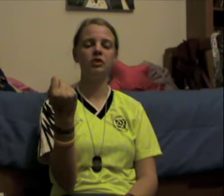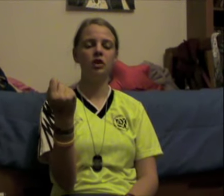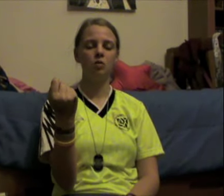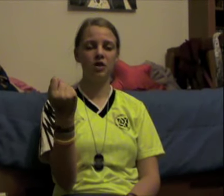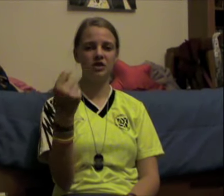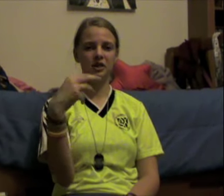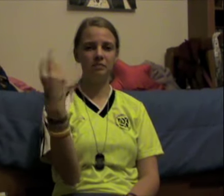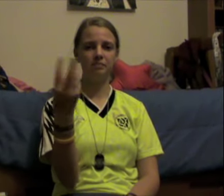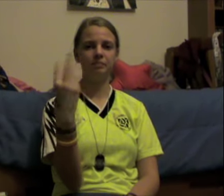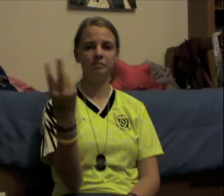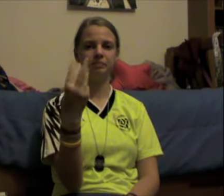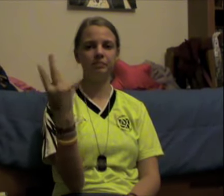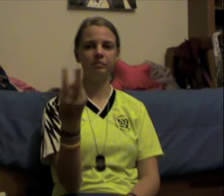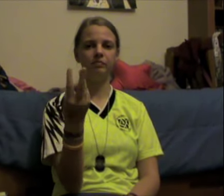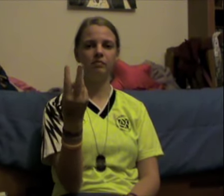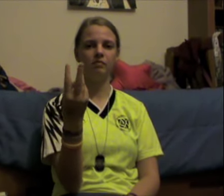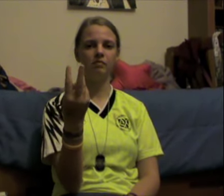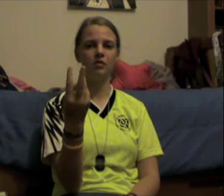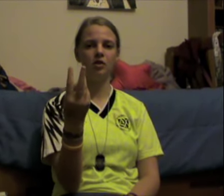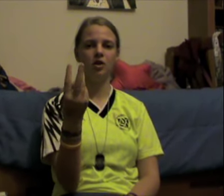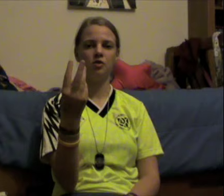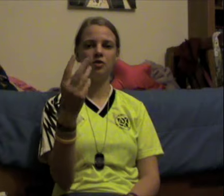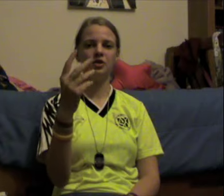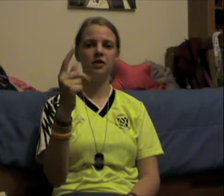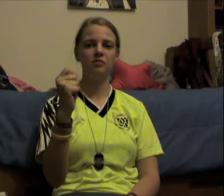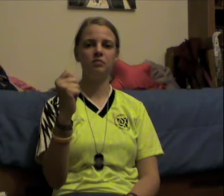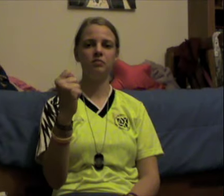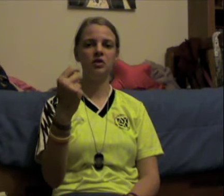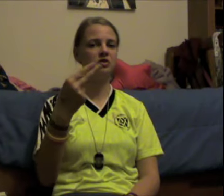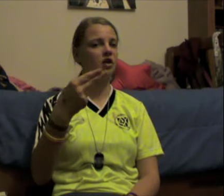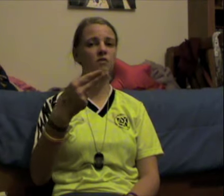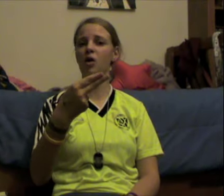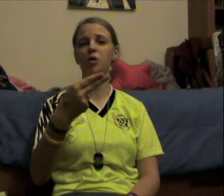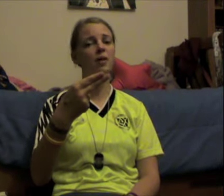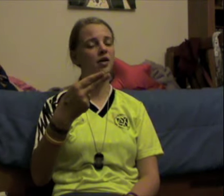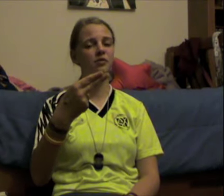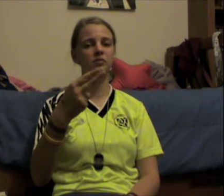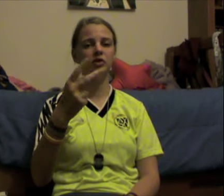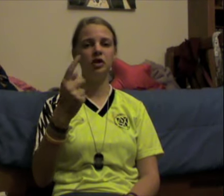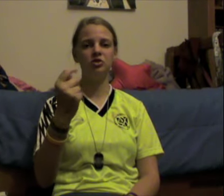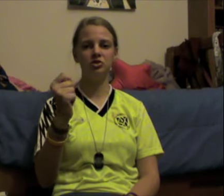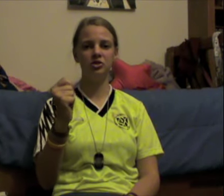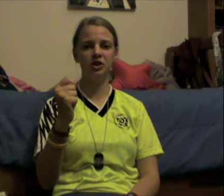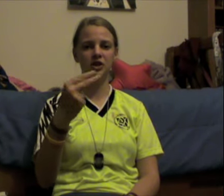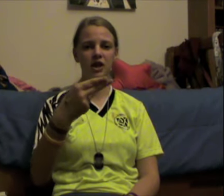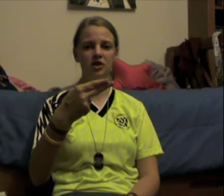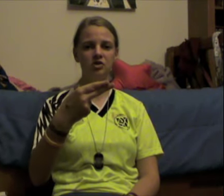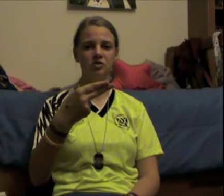Wednesday. Thursday. It does not follow the pattern, just T, H.